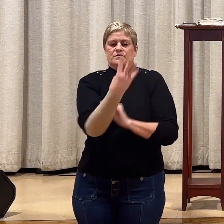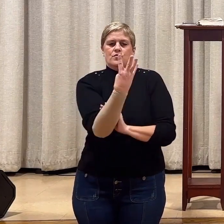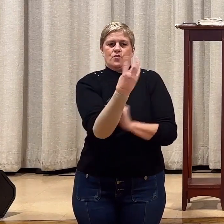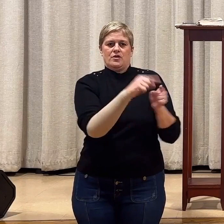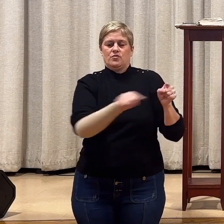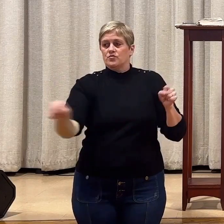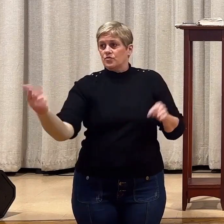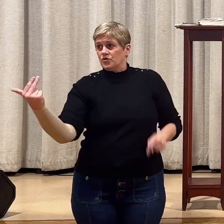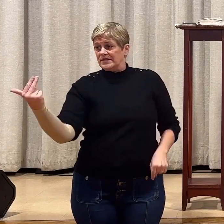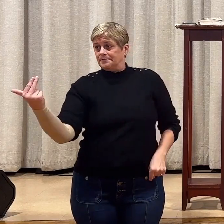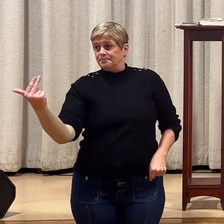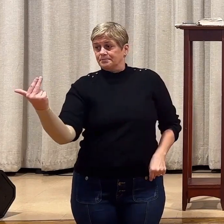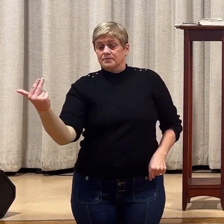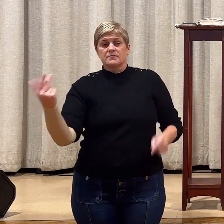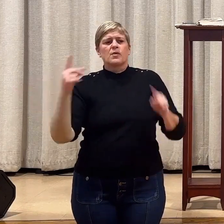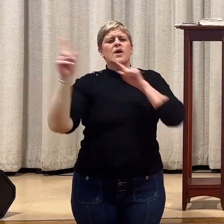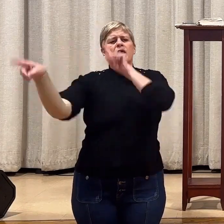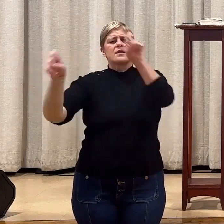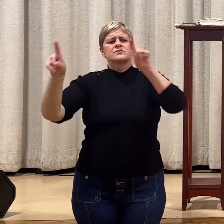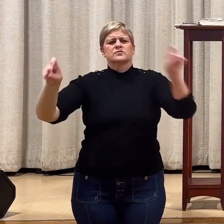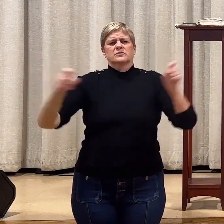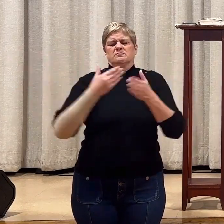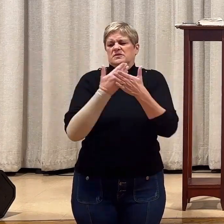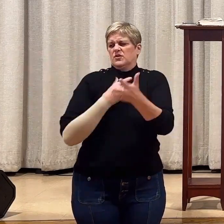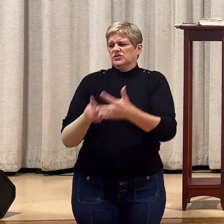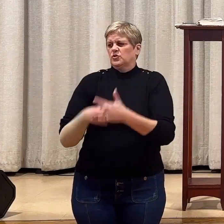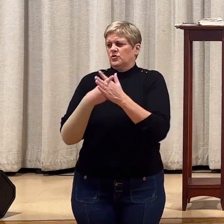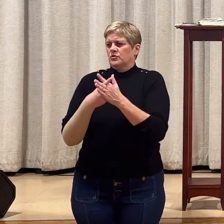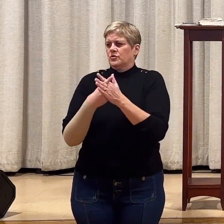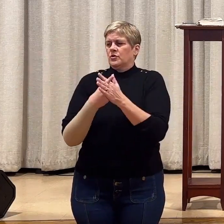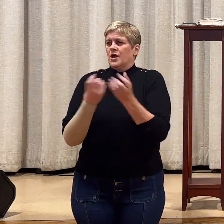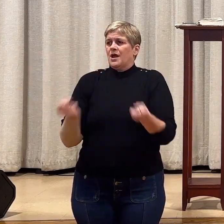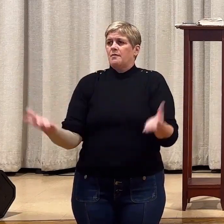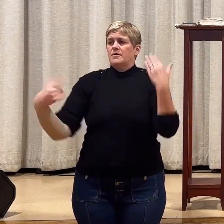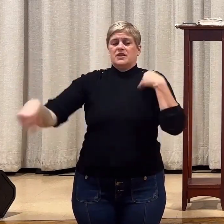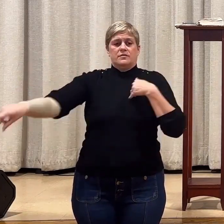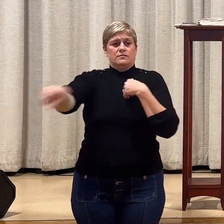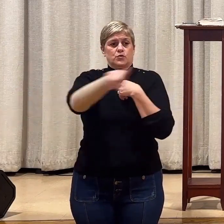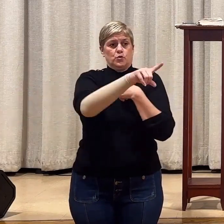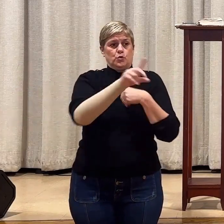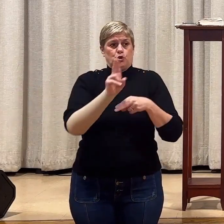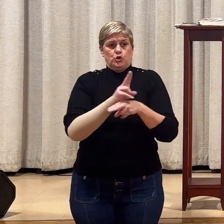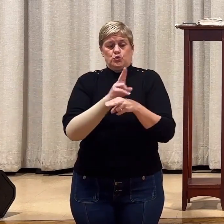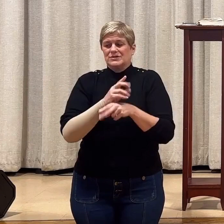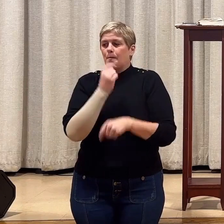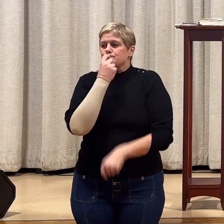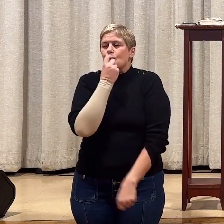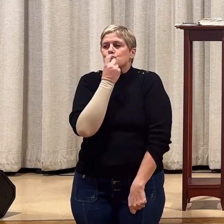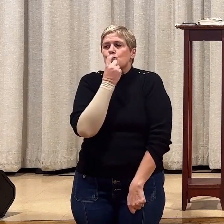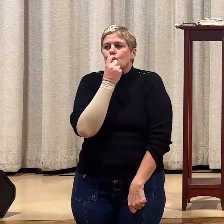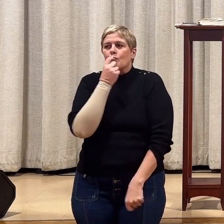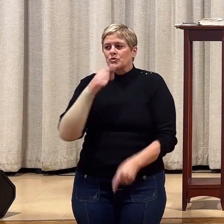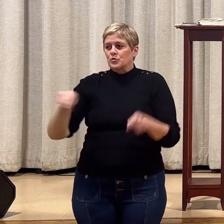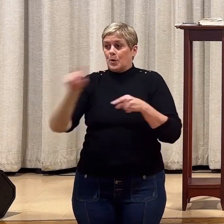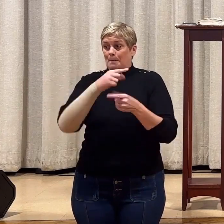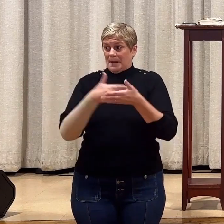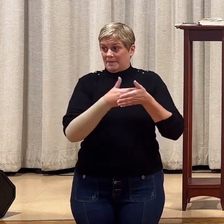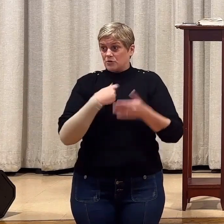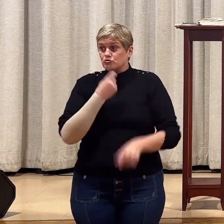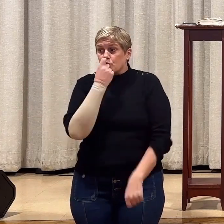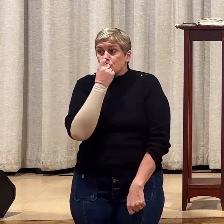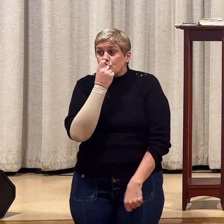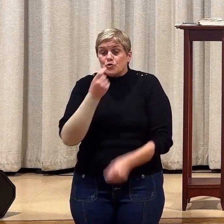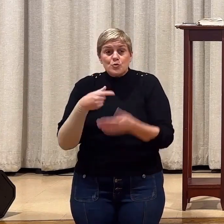13. But I want to ask you a question before I begin. How many of you used a binky when you were a baby? Raise your hand if you used the